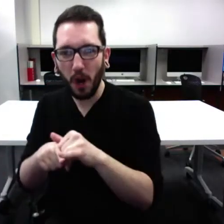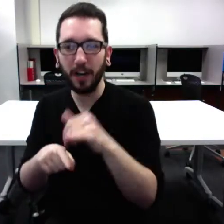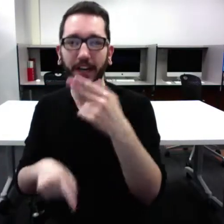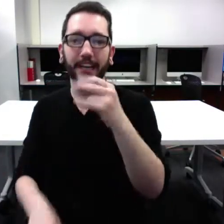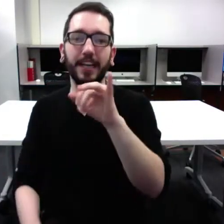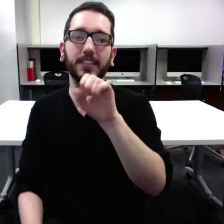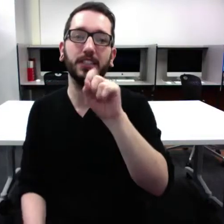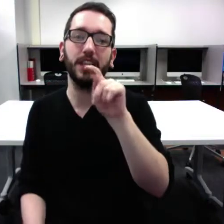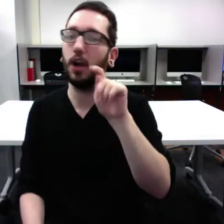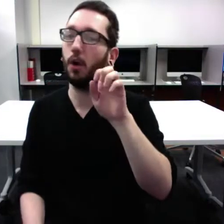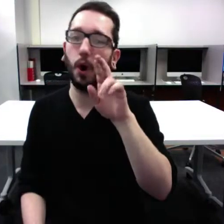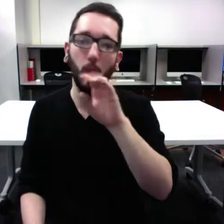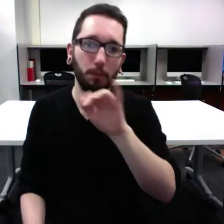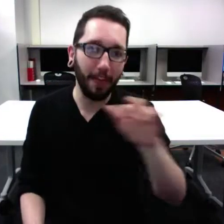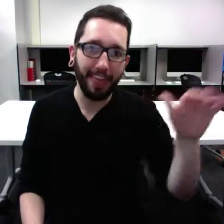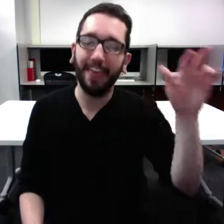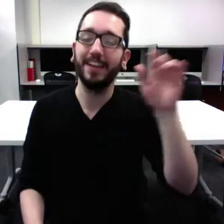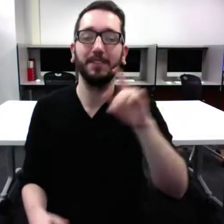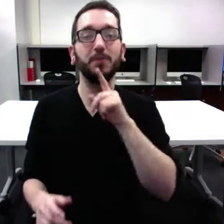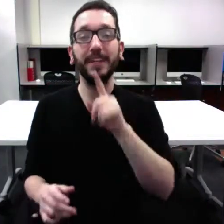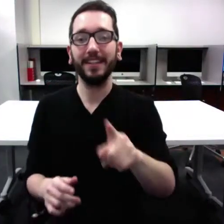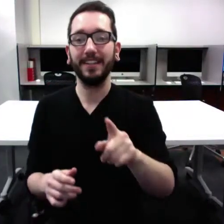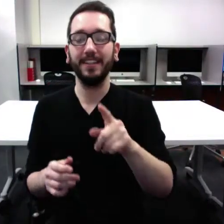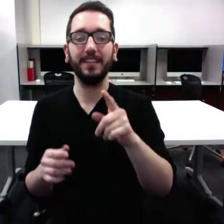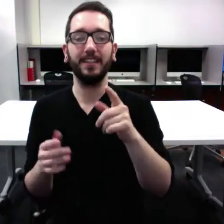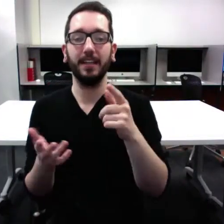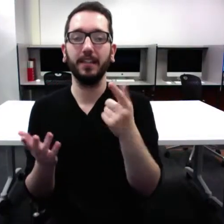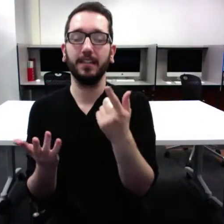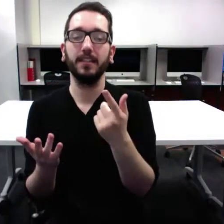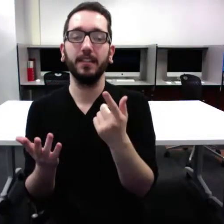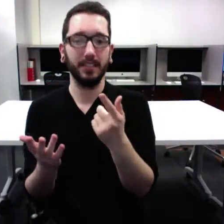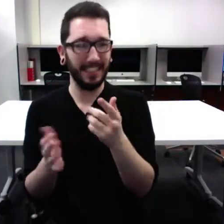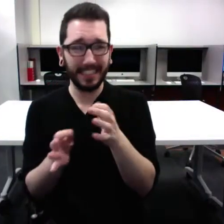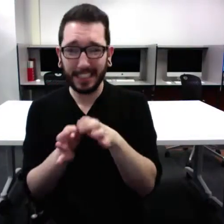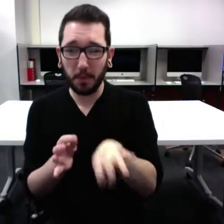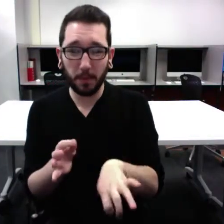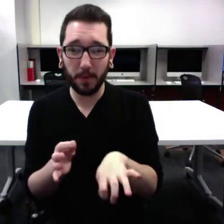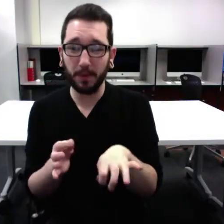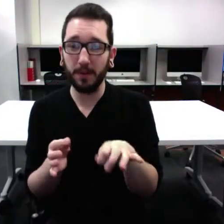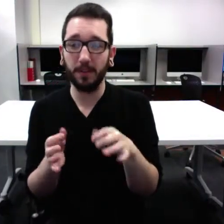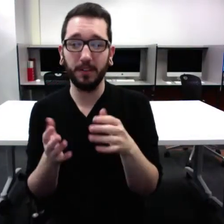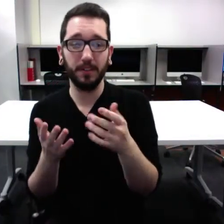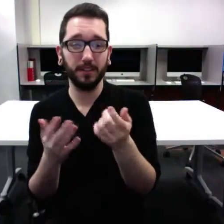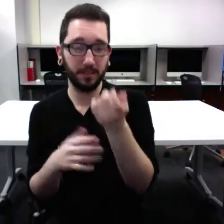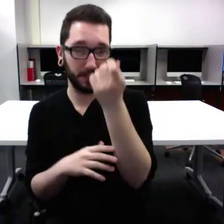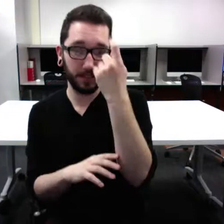hysterosalpingo-oophorectomy? Believe it or not, there is a simple way to learn and understand these kinds of words.